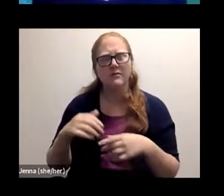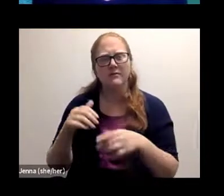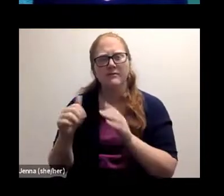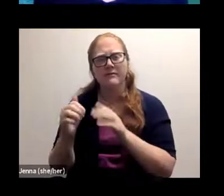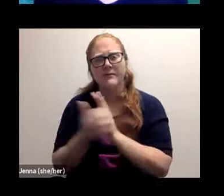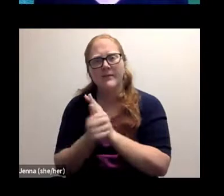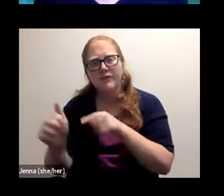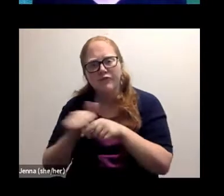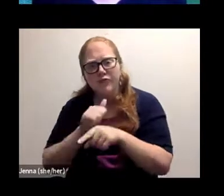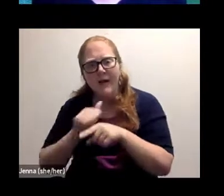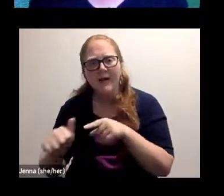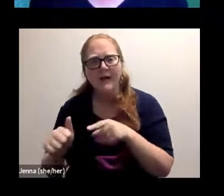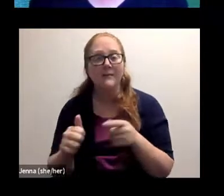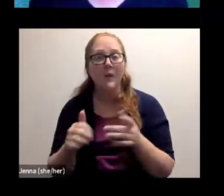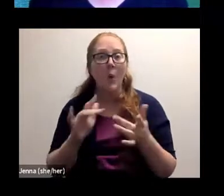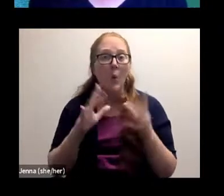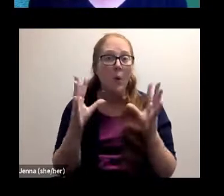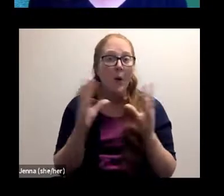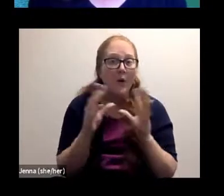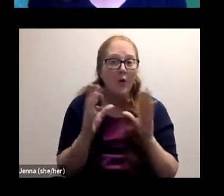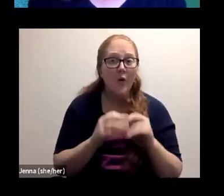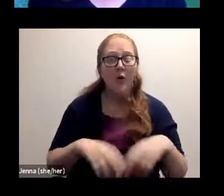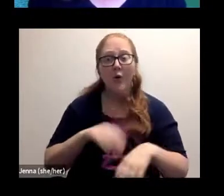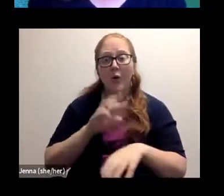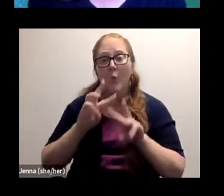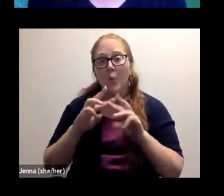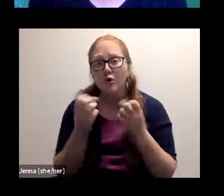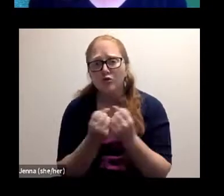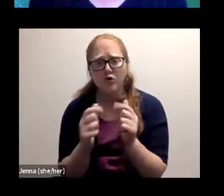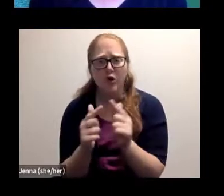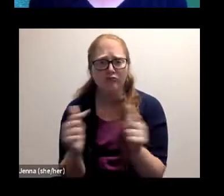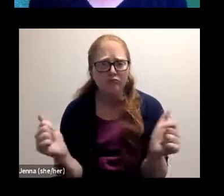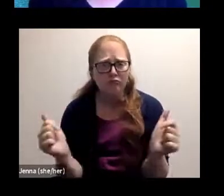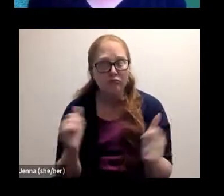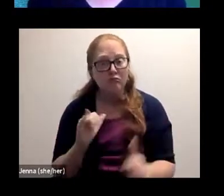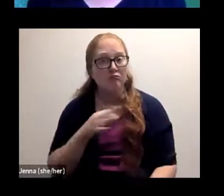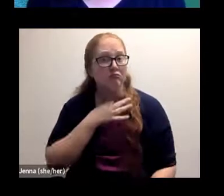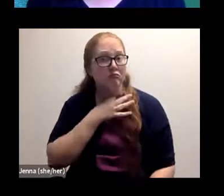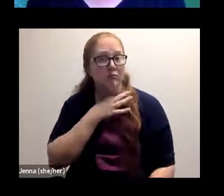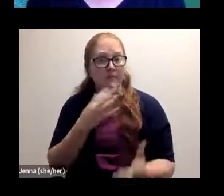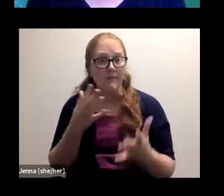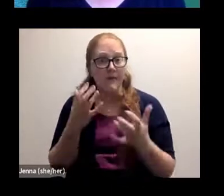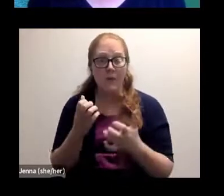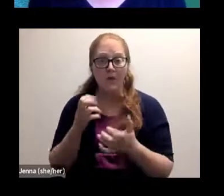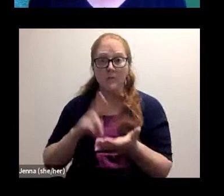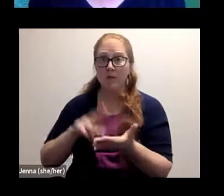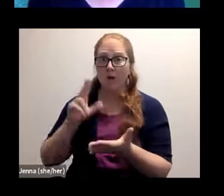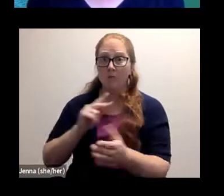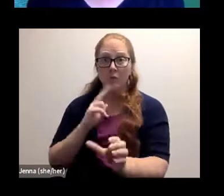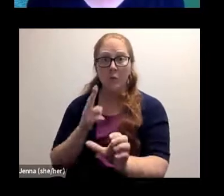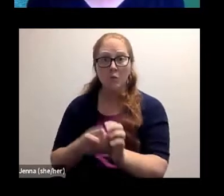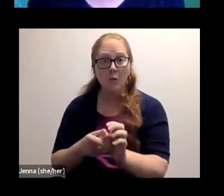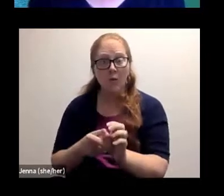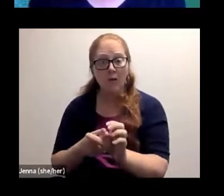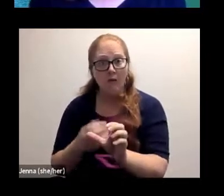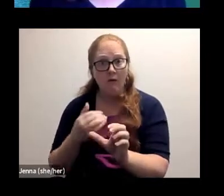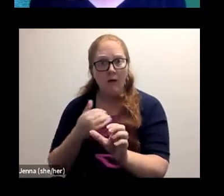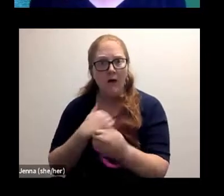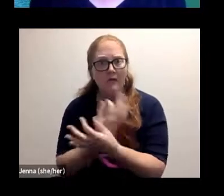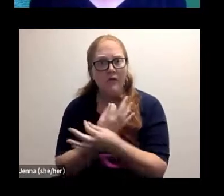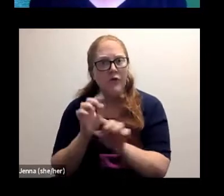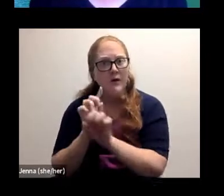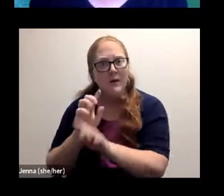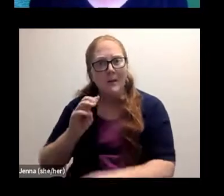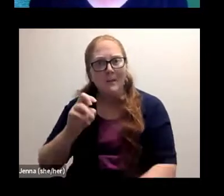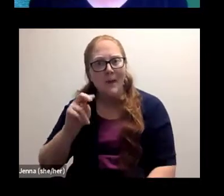webinars, workshops. If you would like to sign up for a free mentor, go to score.org. You can search